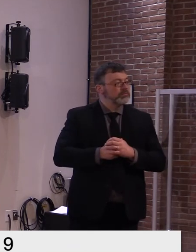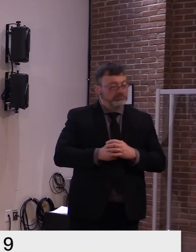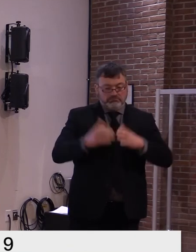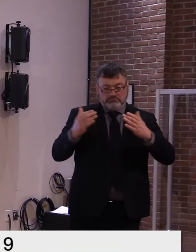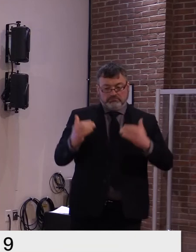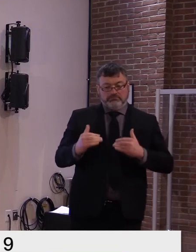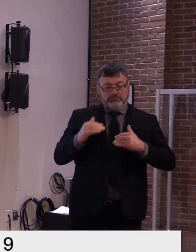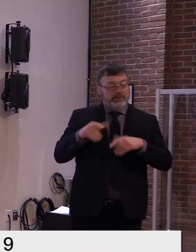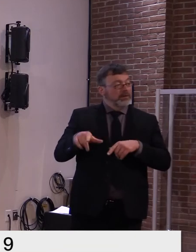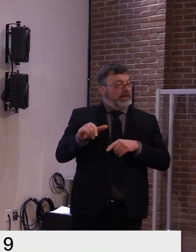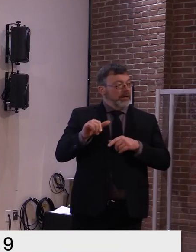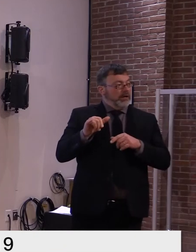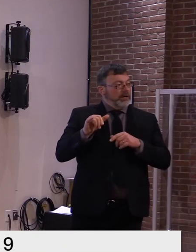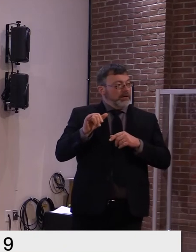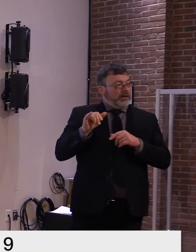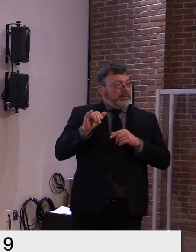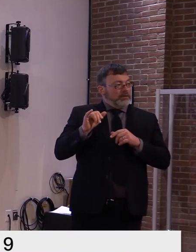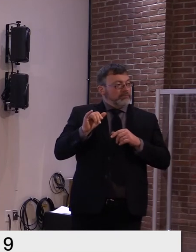No, no worries.